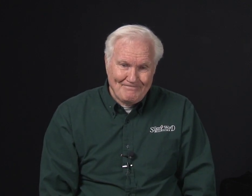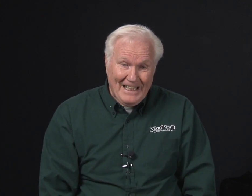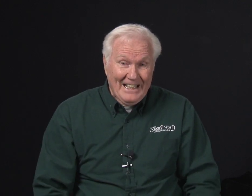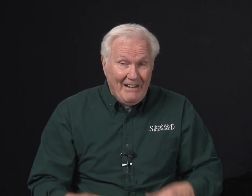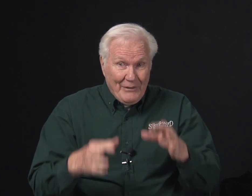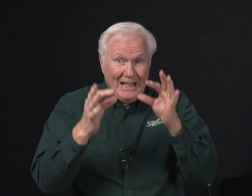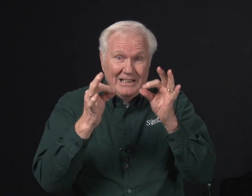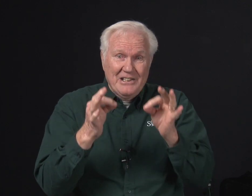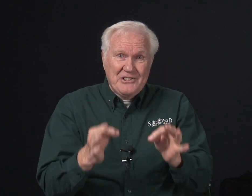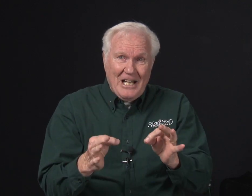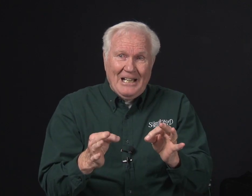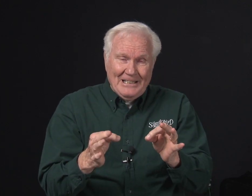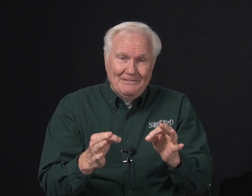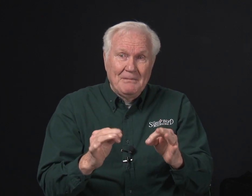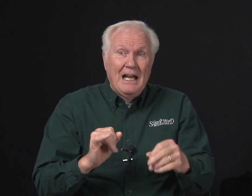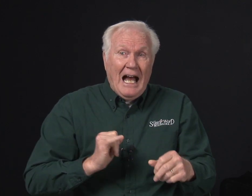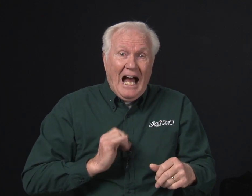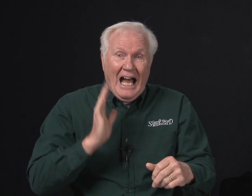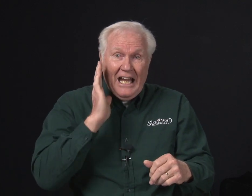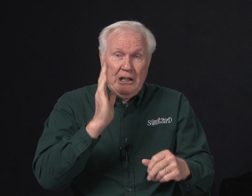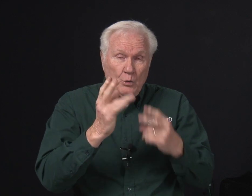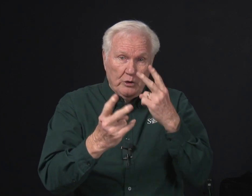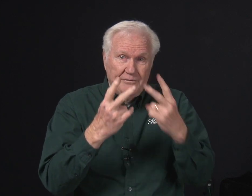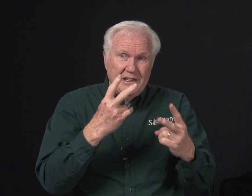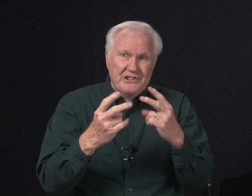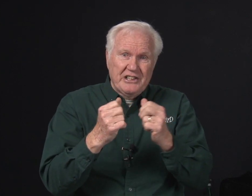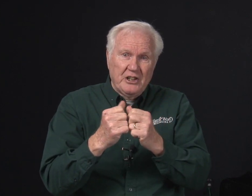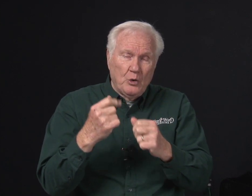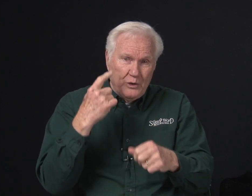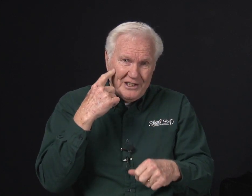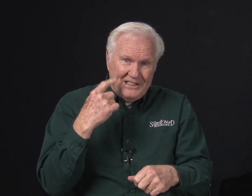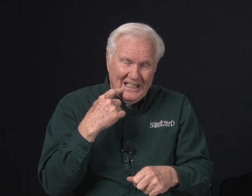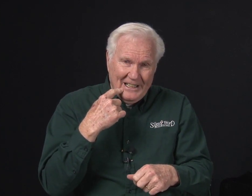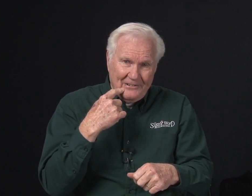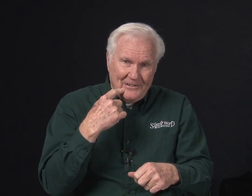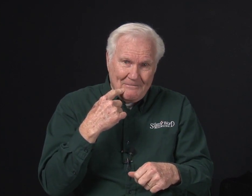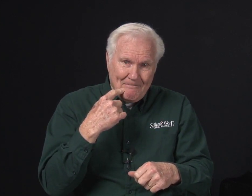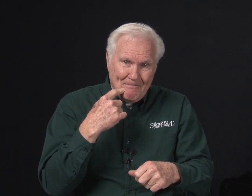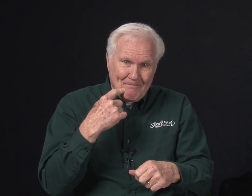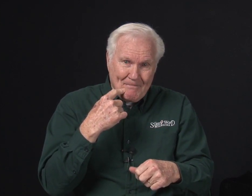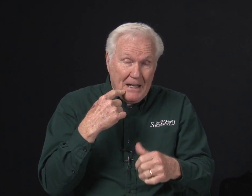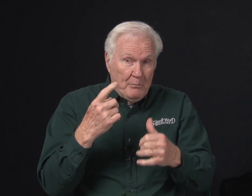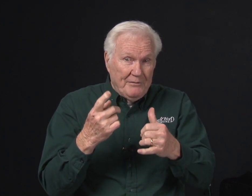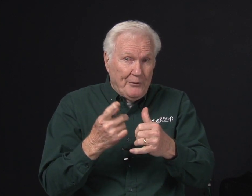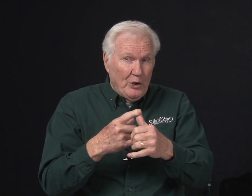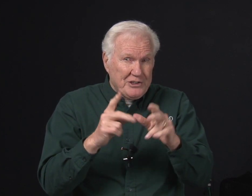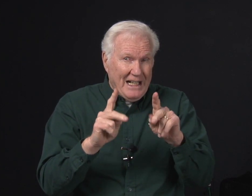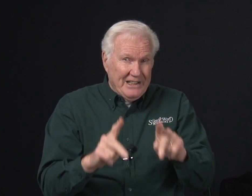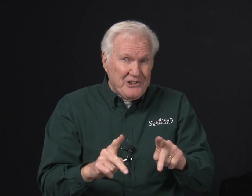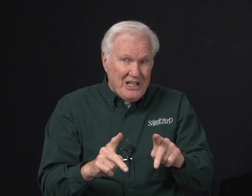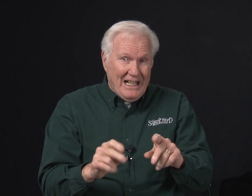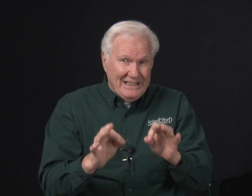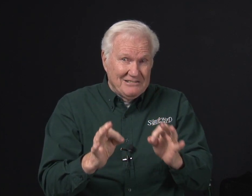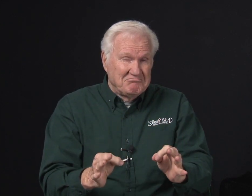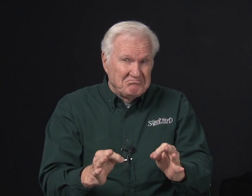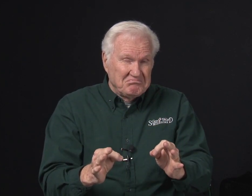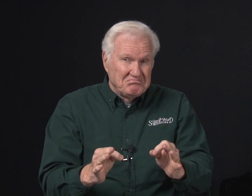And I finally decided I would visit with the deaf. But first I decided to